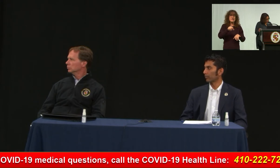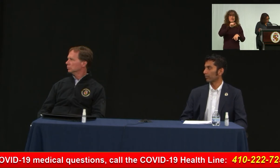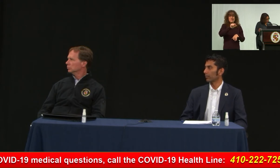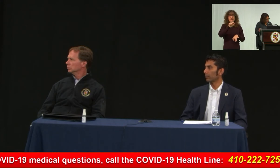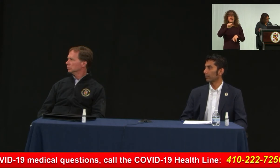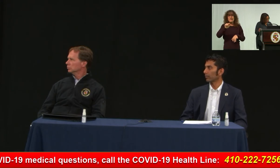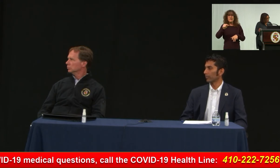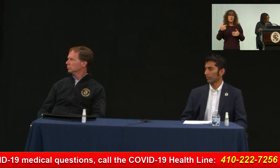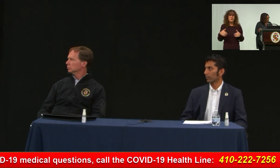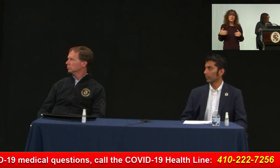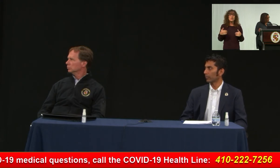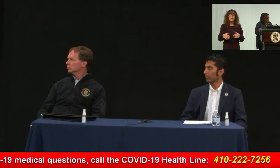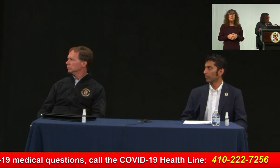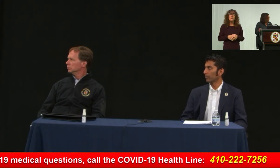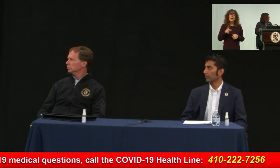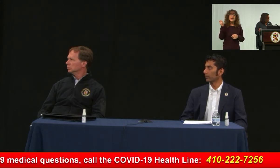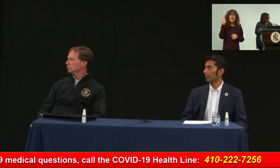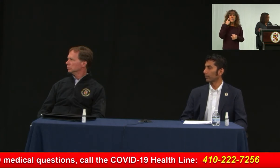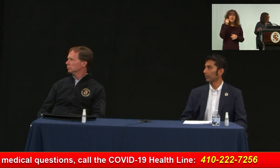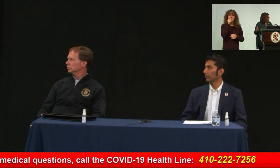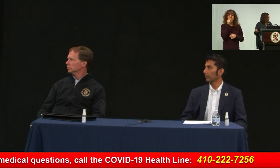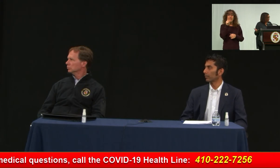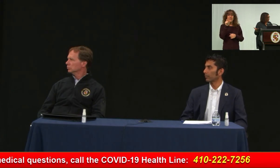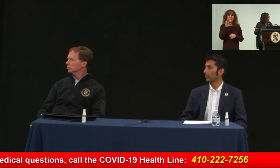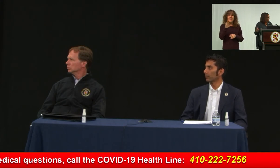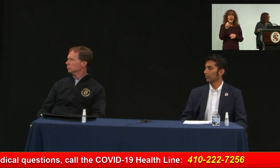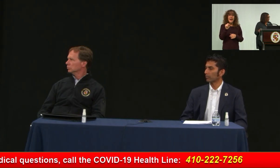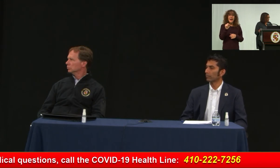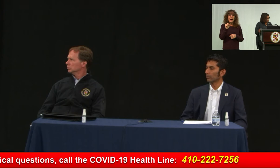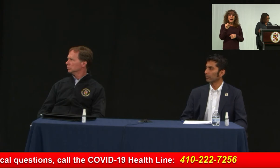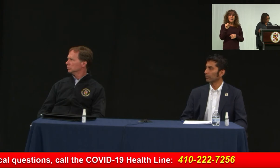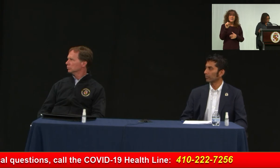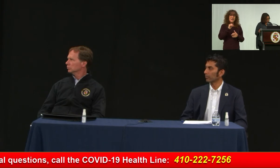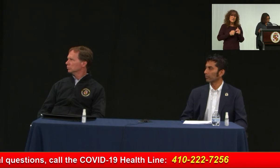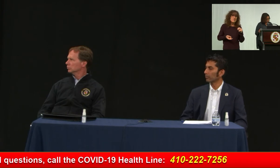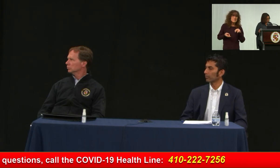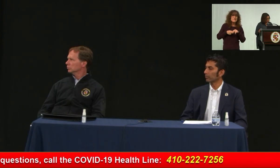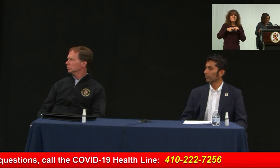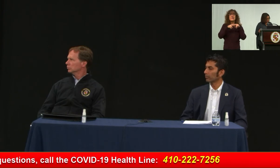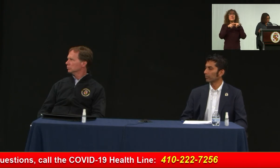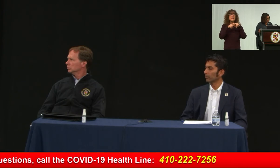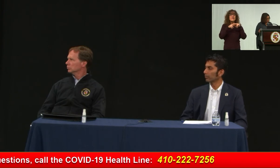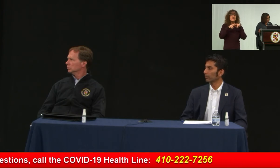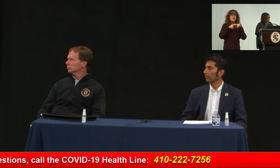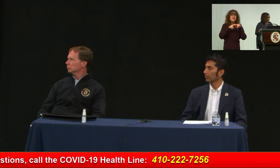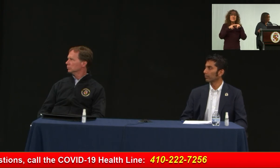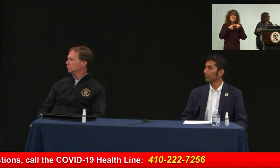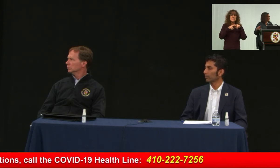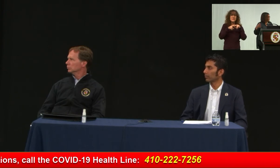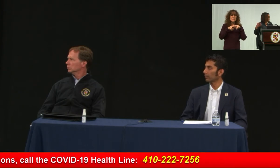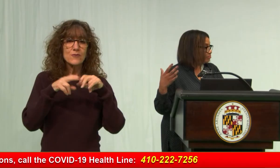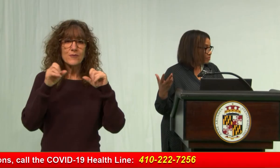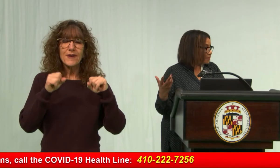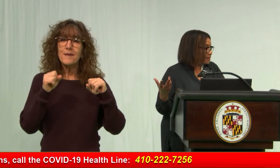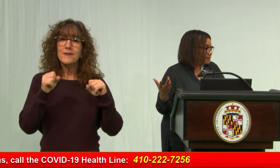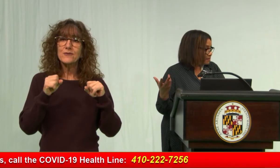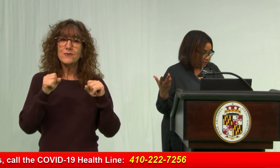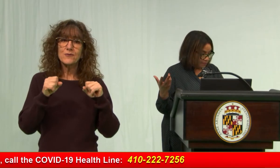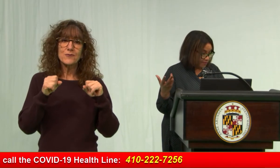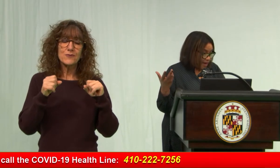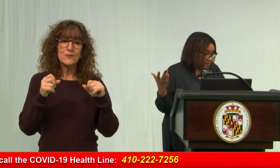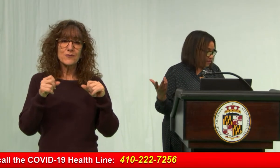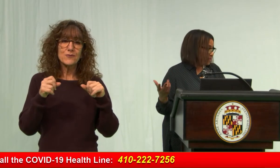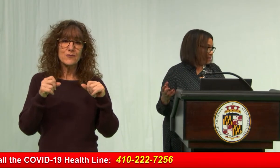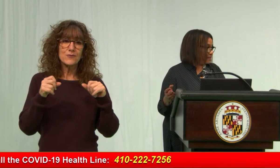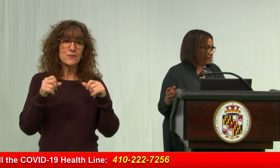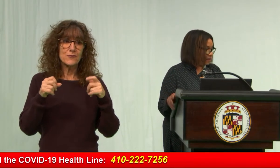words, and government and private labs have had to scale up in order to build the capacity to create